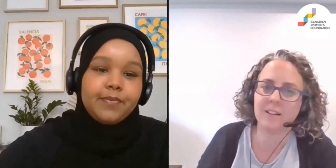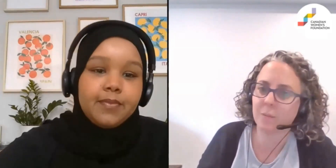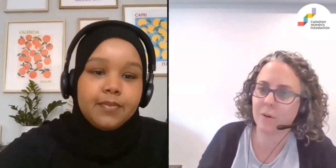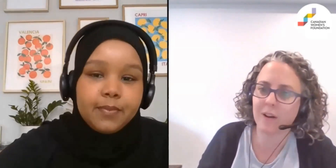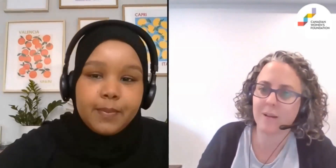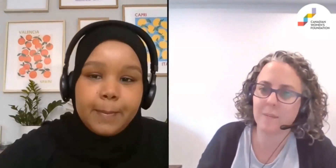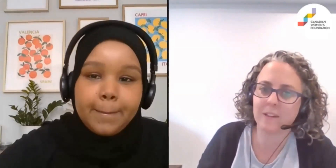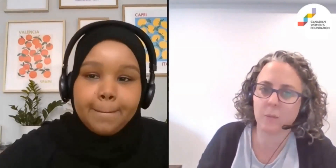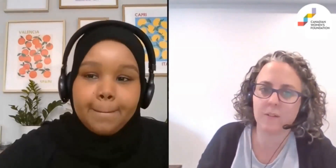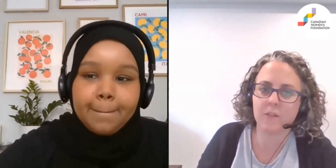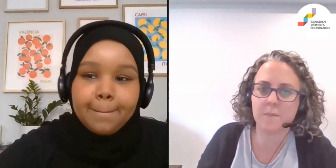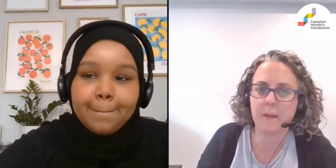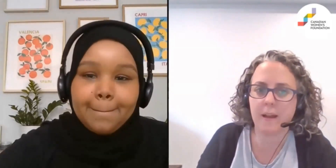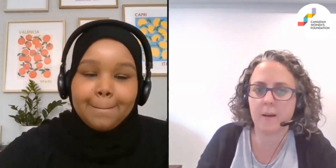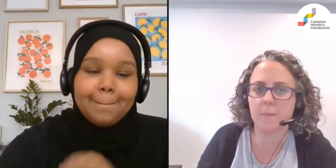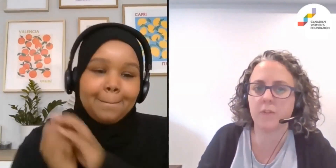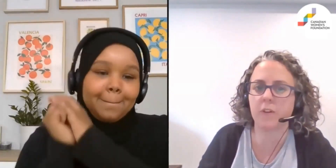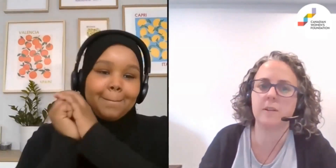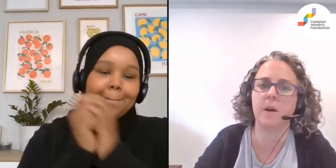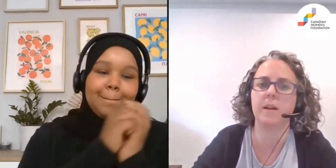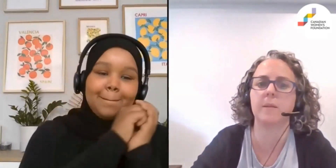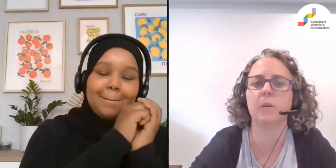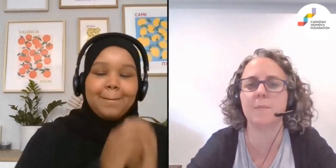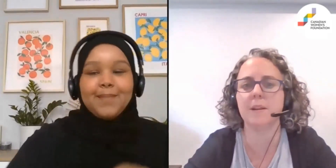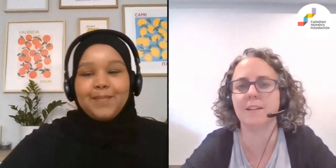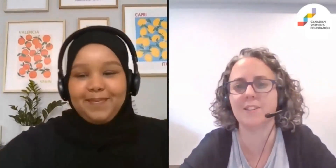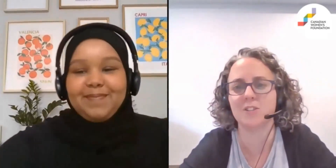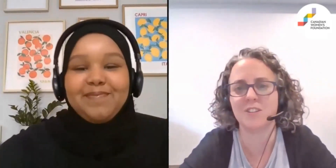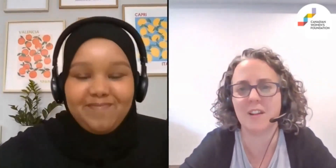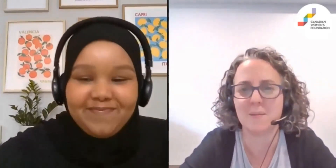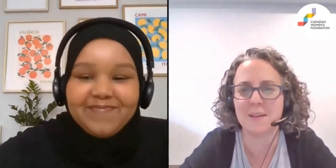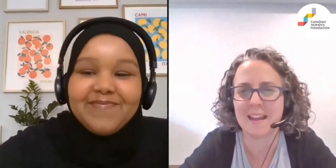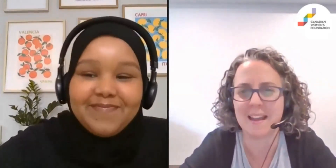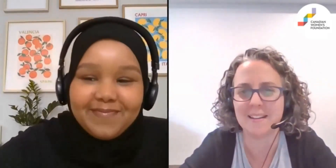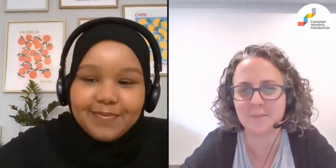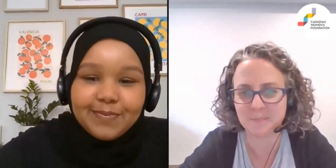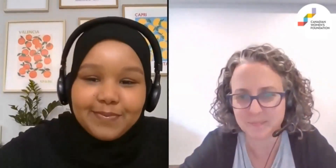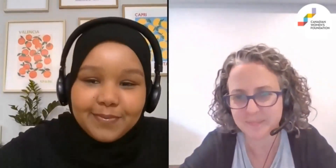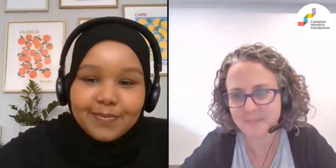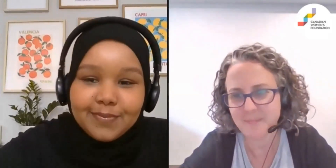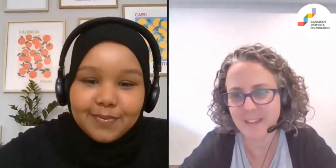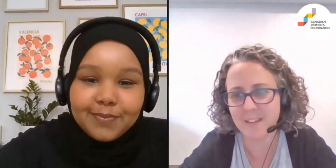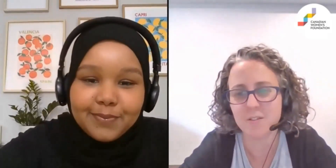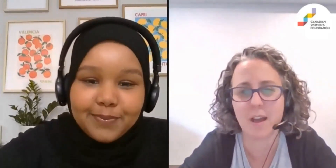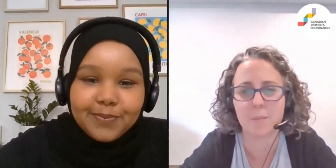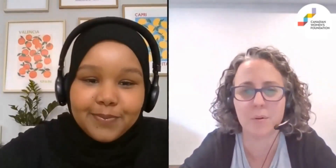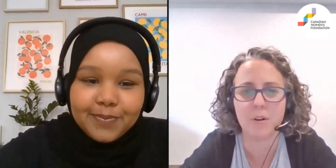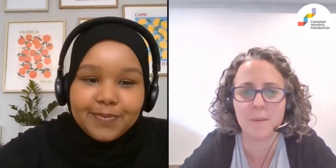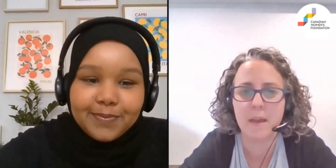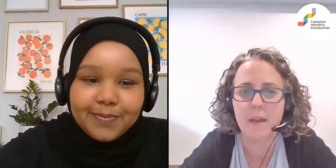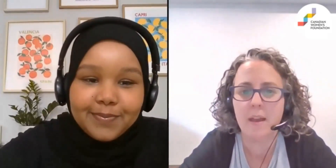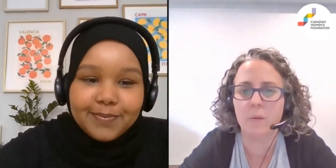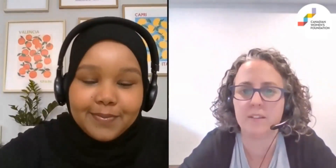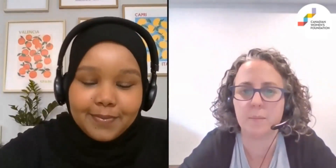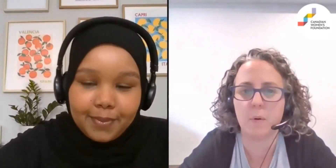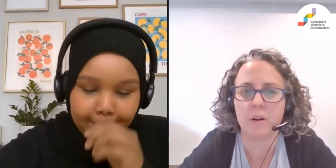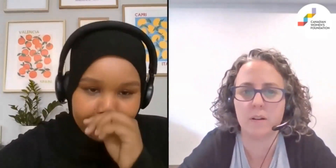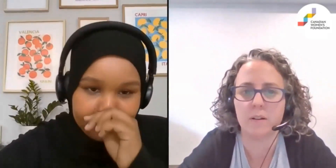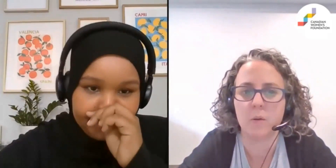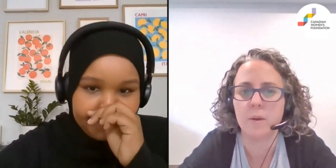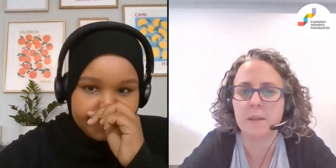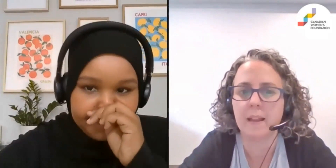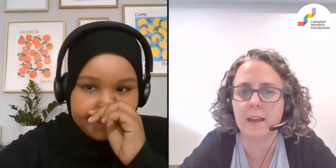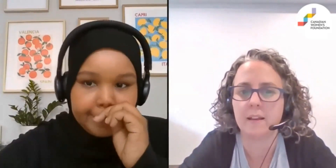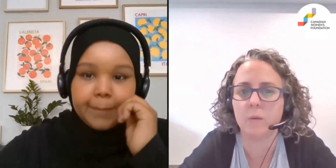Investment Readiness Program is one of them, funded by Employment and Social Development Canada. And through that program, we